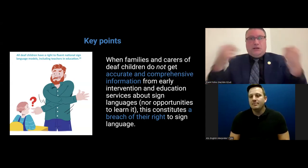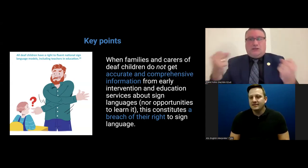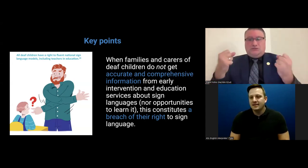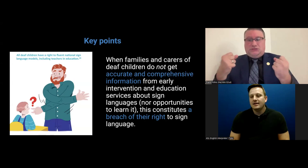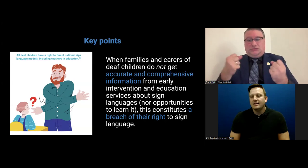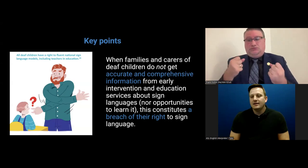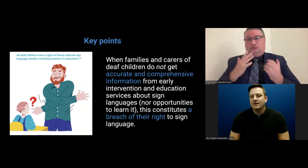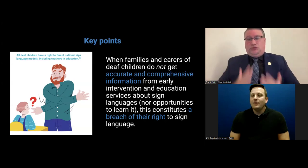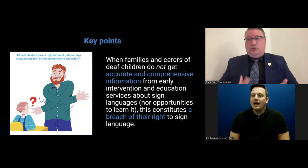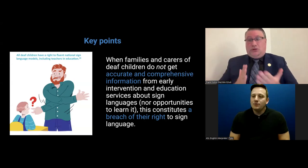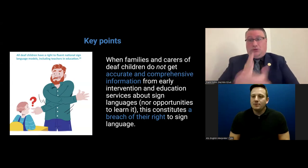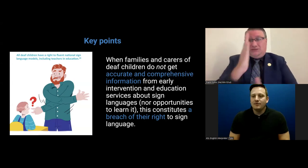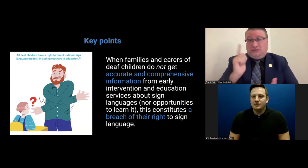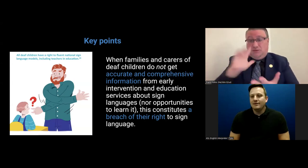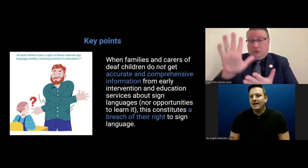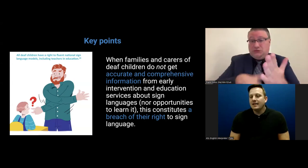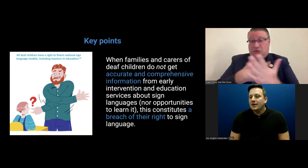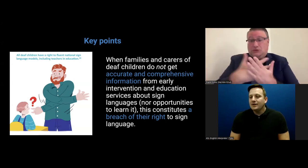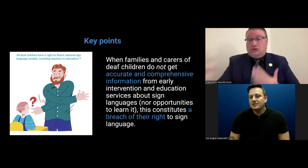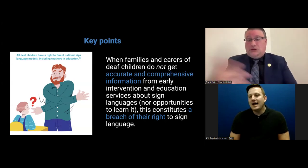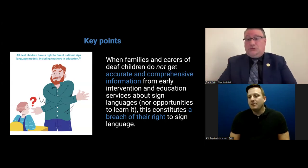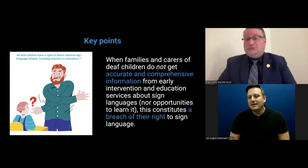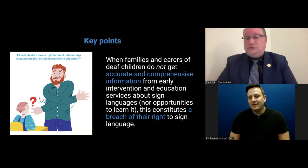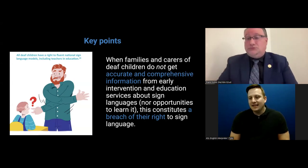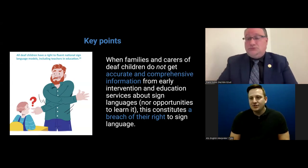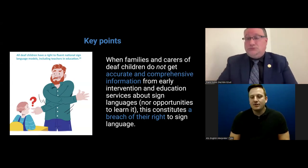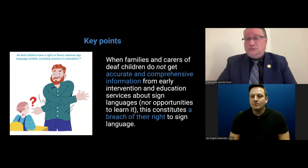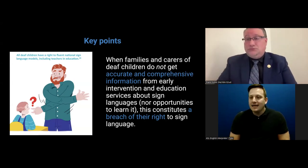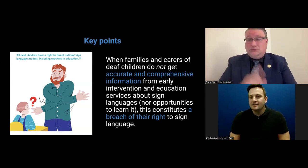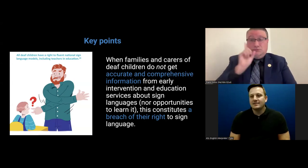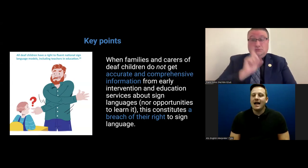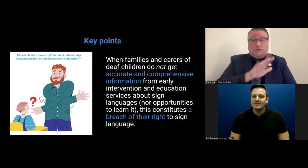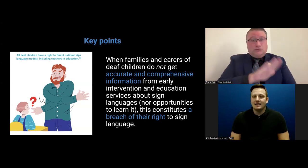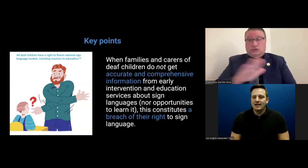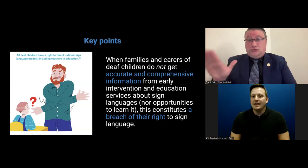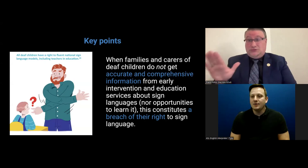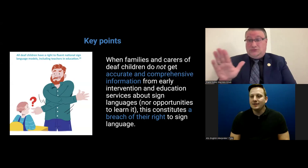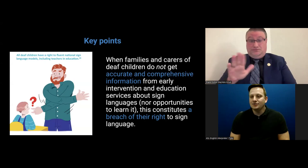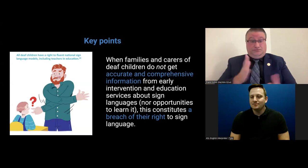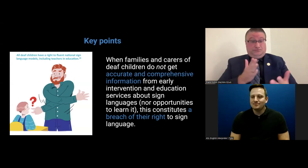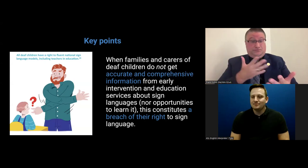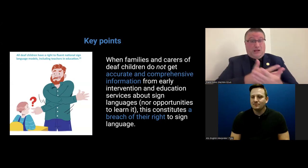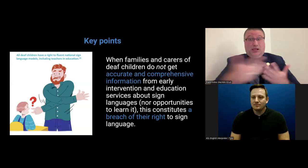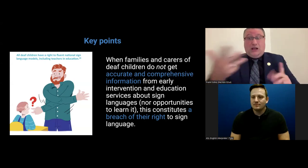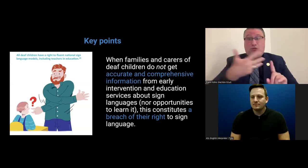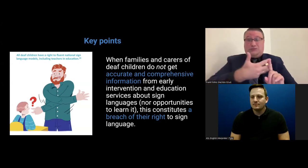it. Without the provision of that language, that would be a violation of their right to access sign language.